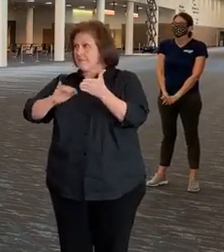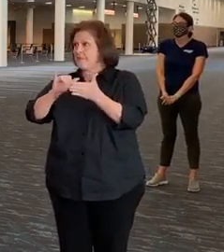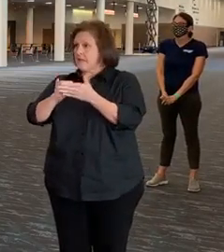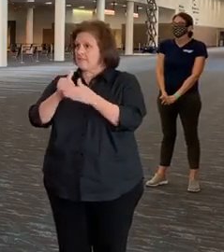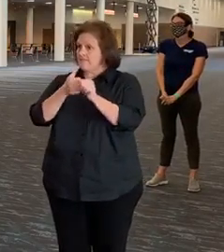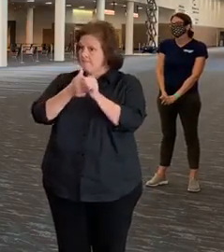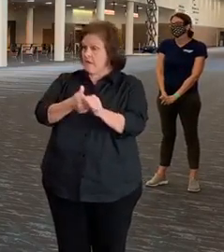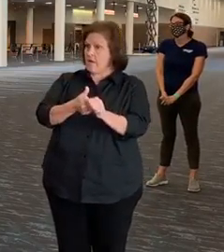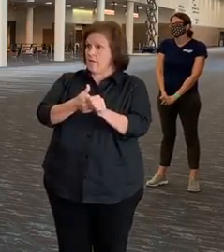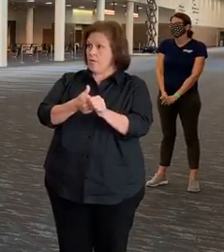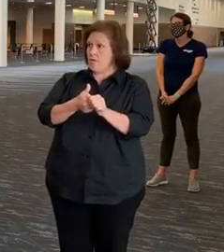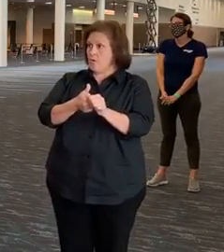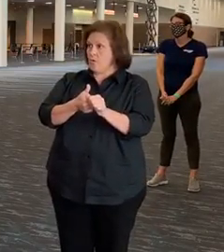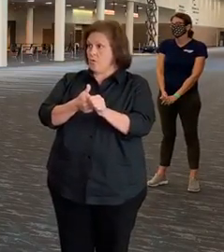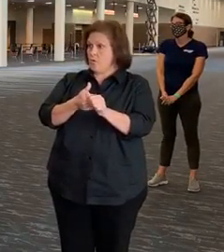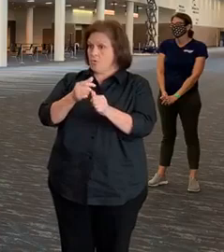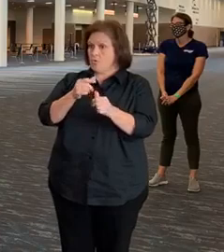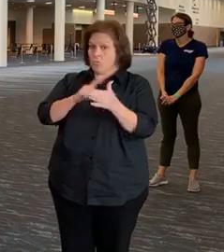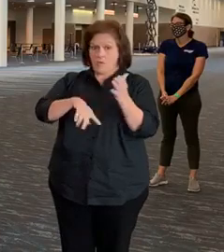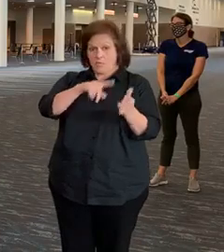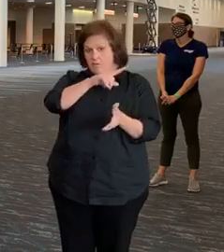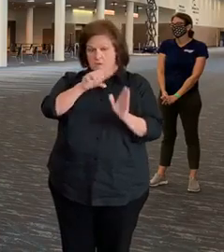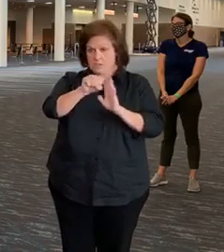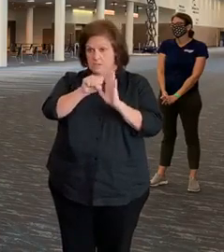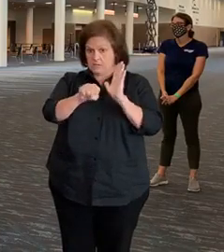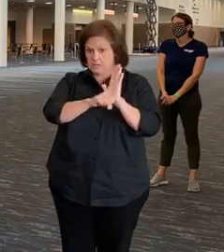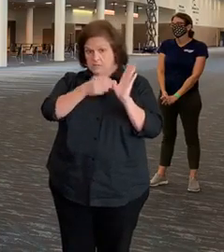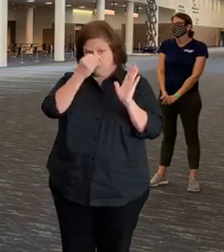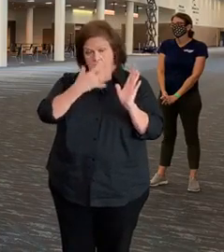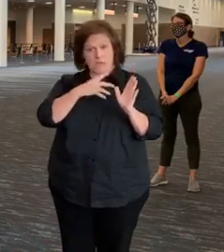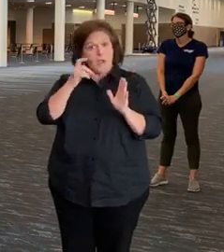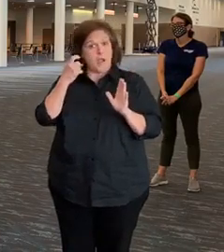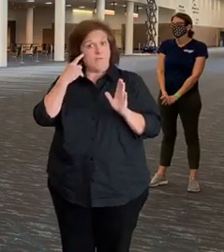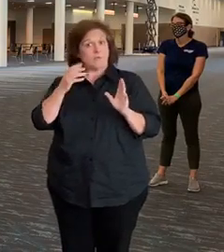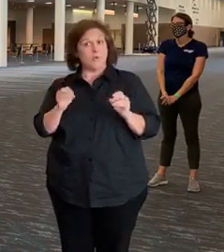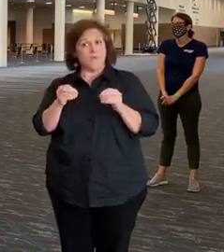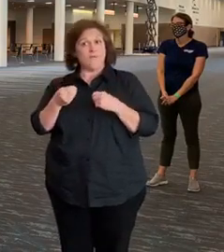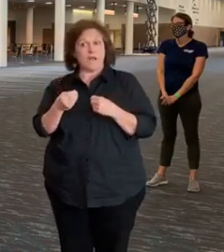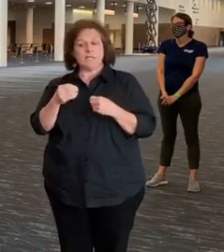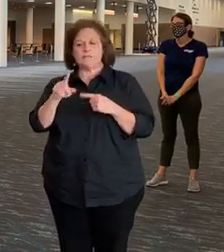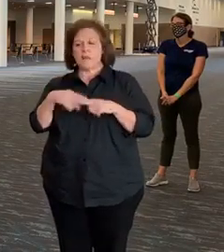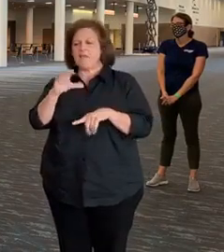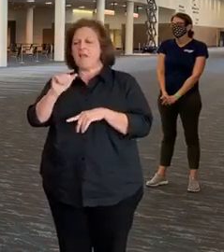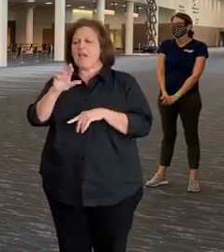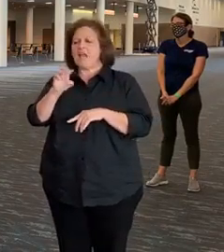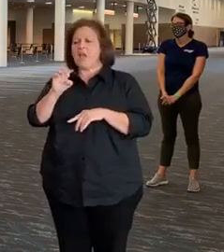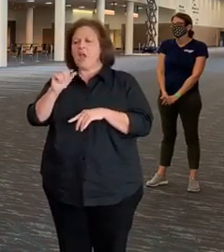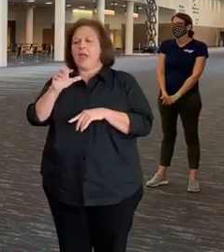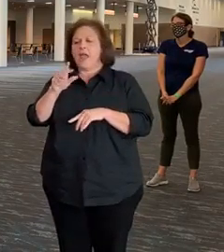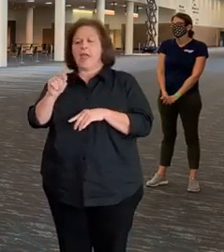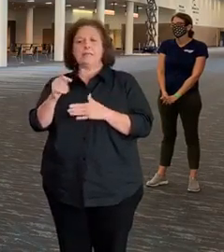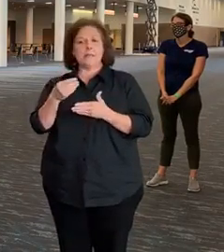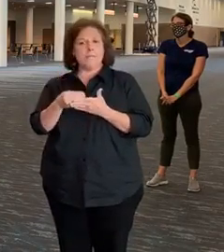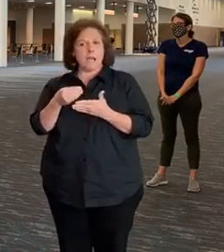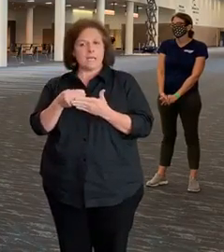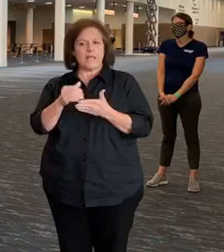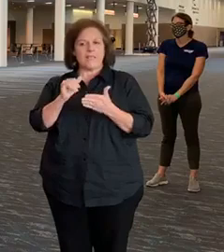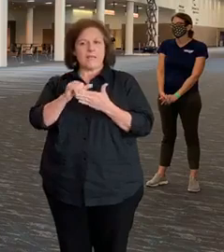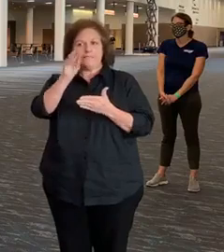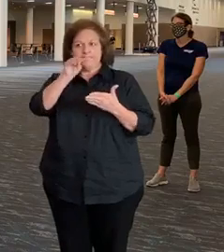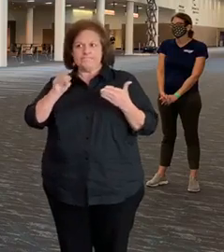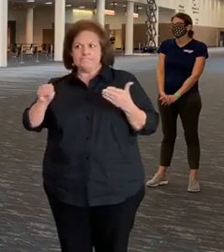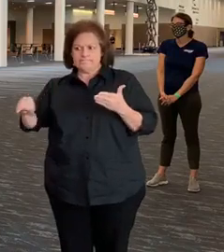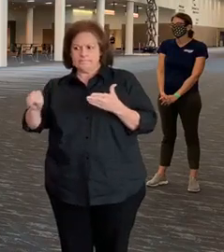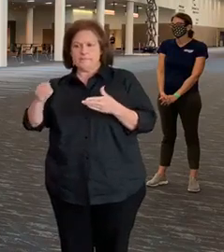being administered by the state of Louisiana through the governor's office as relates to the CARES Act dollars allocated